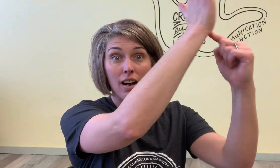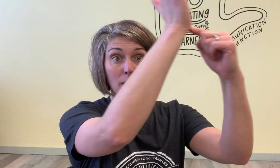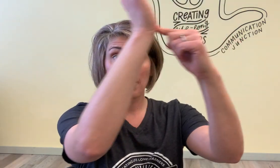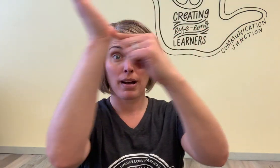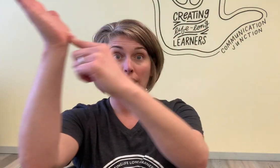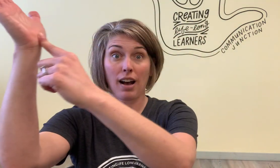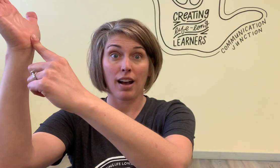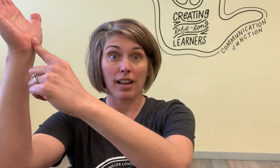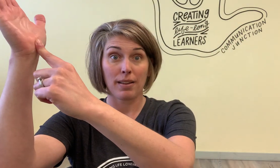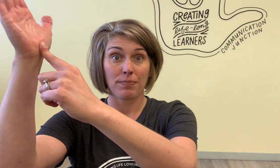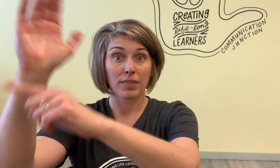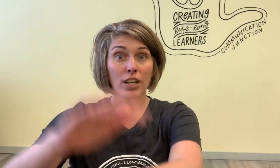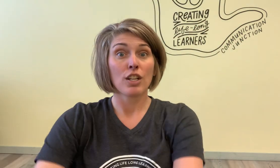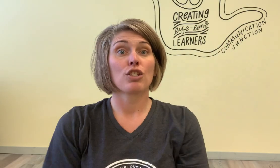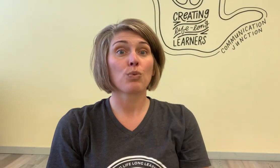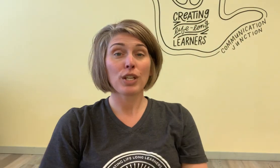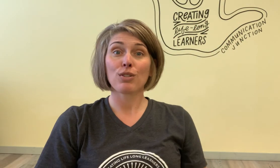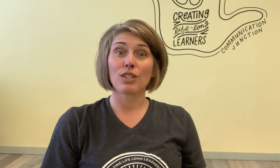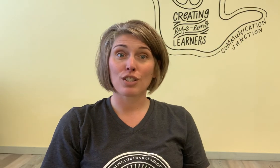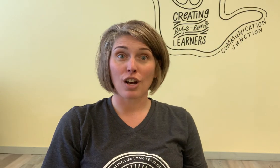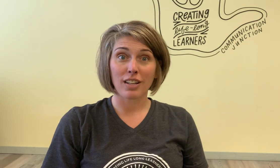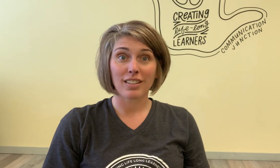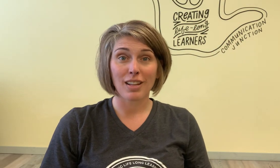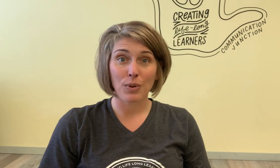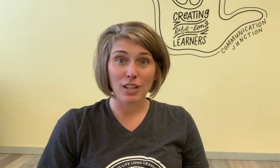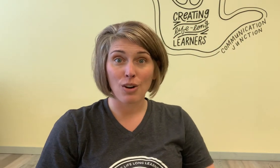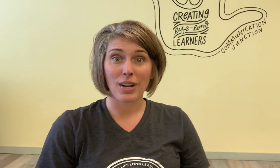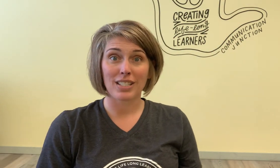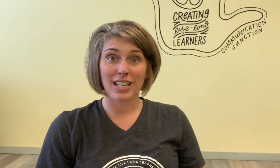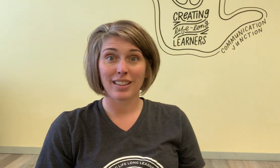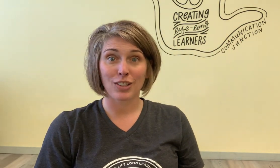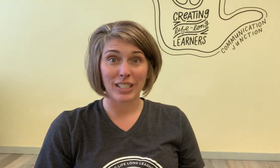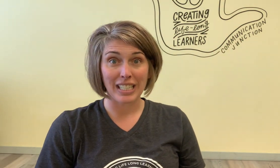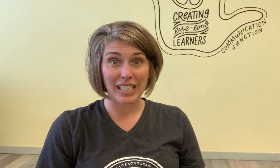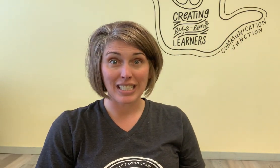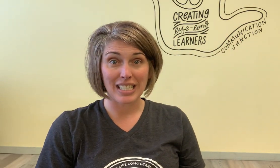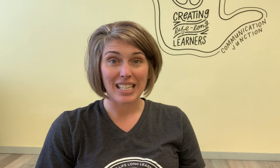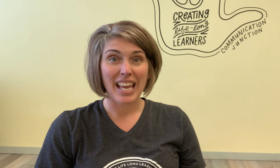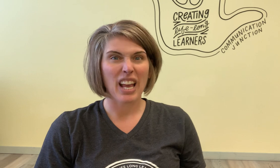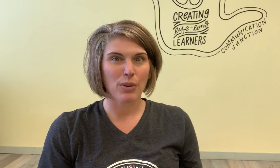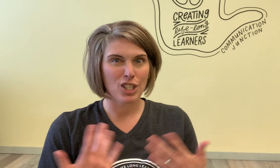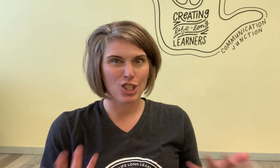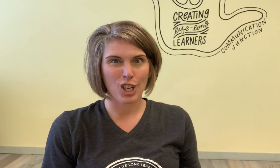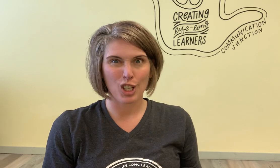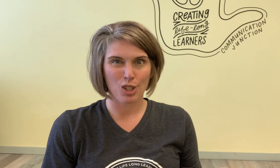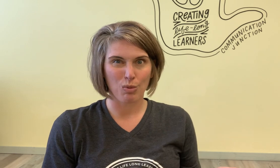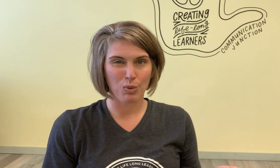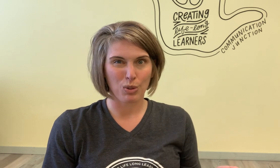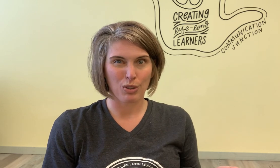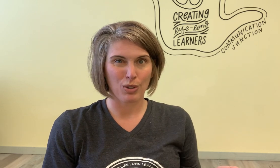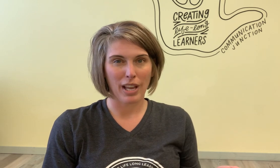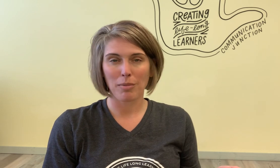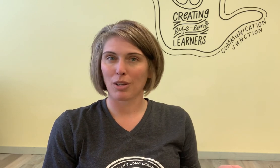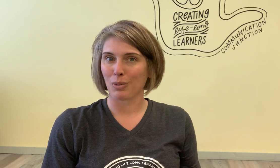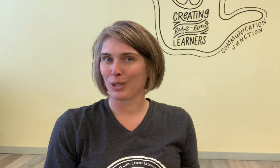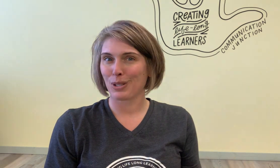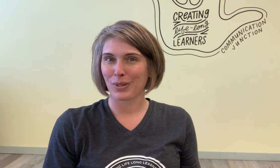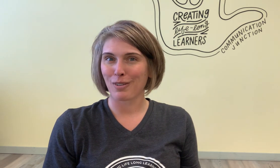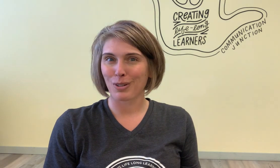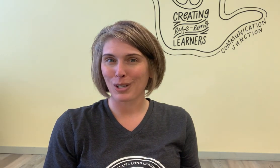up high. So we use the song that we know as 10 Little Indians, and we just change the vocabulary word to whatever we're